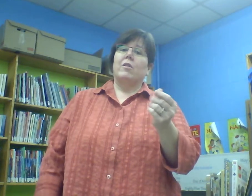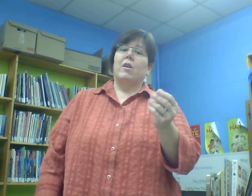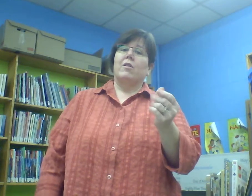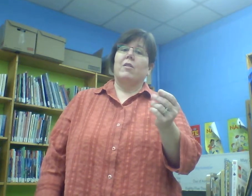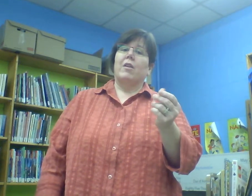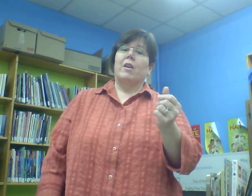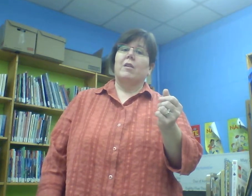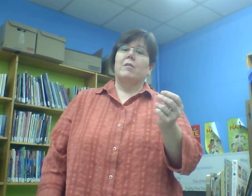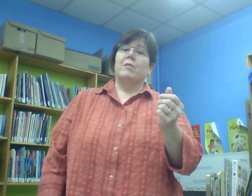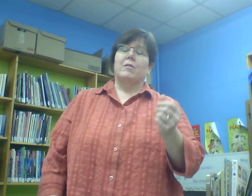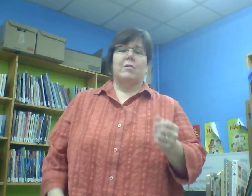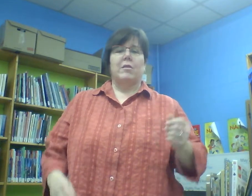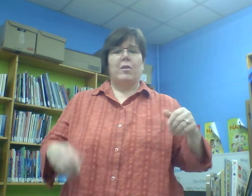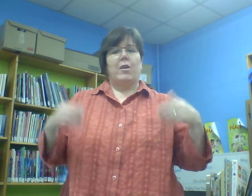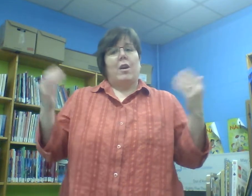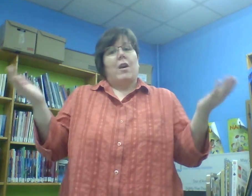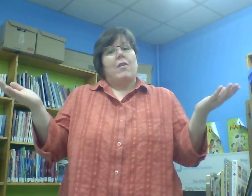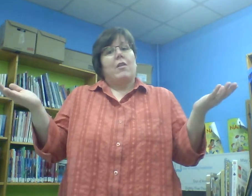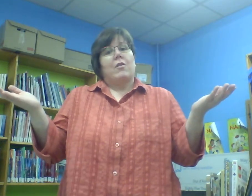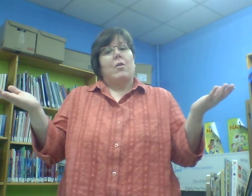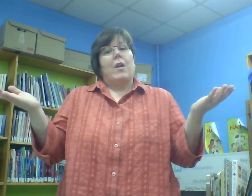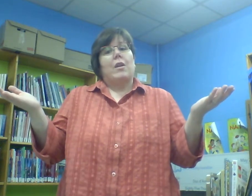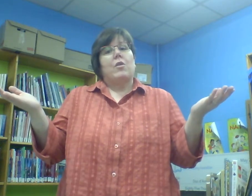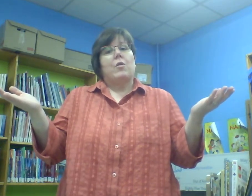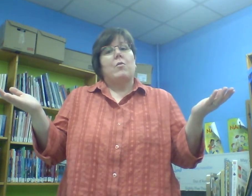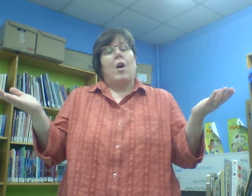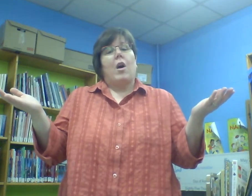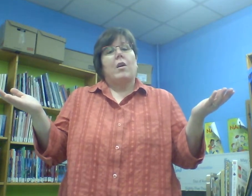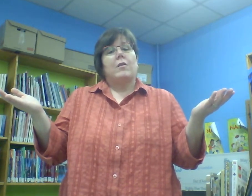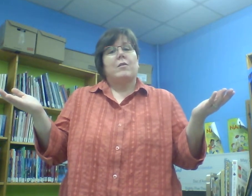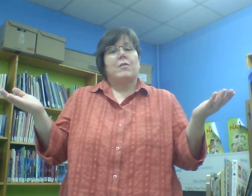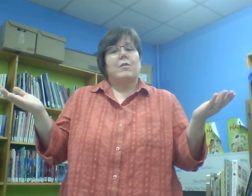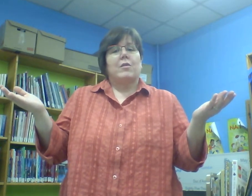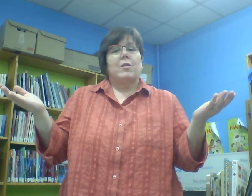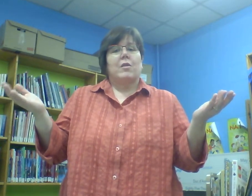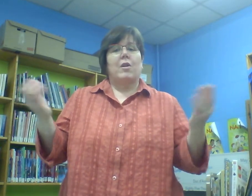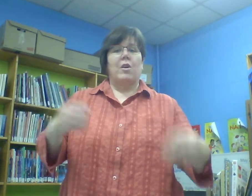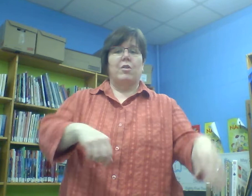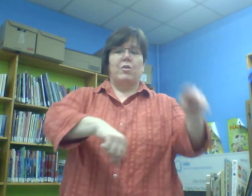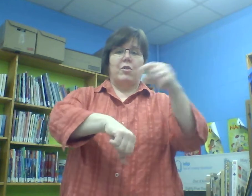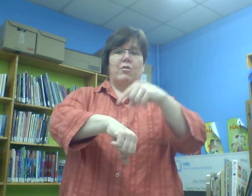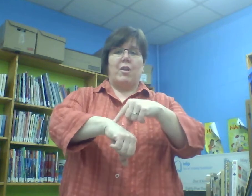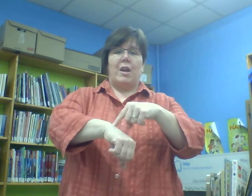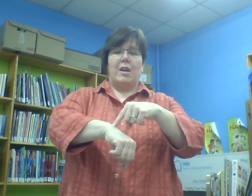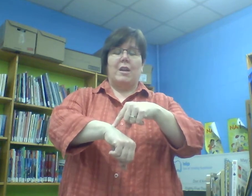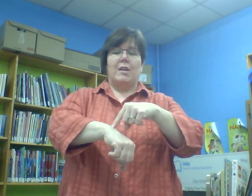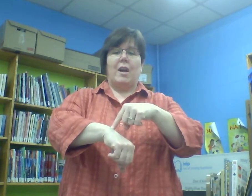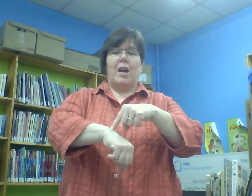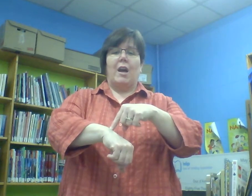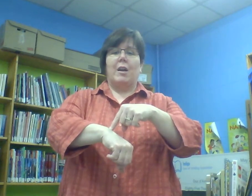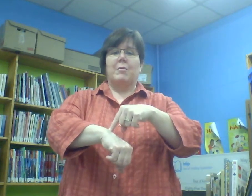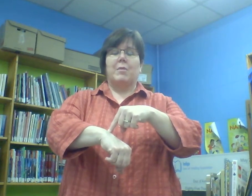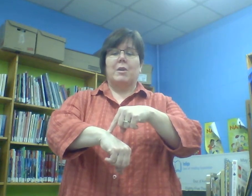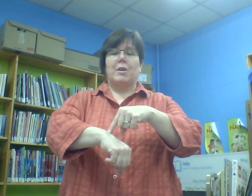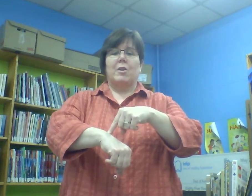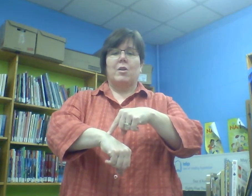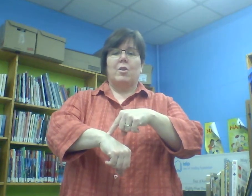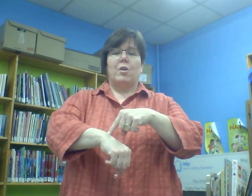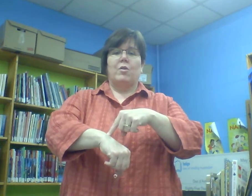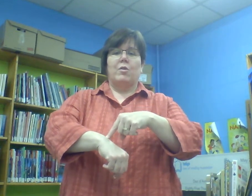cost a thing, no, and there's no way to do it wrong. You can try it anytime, you can